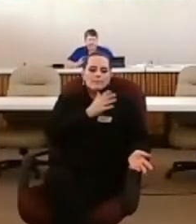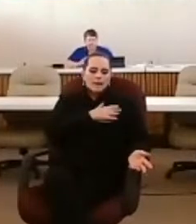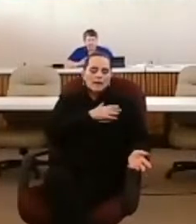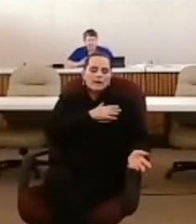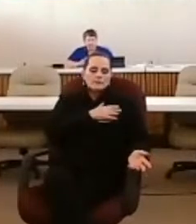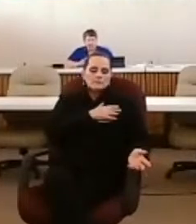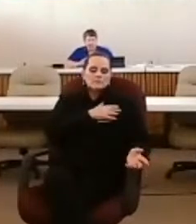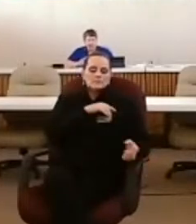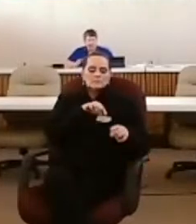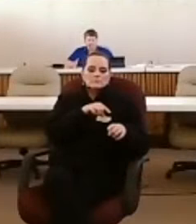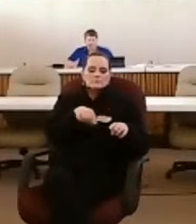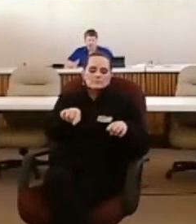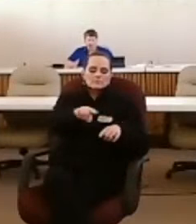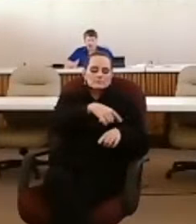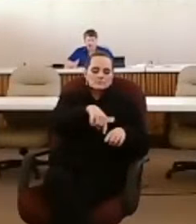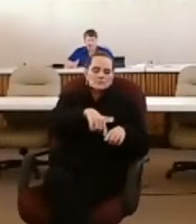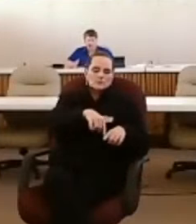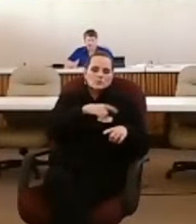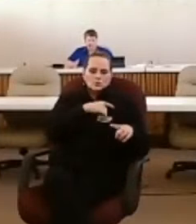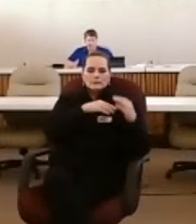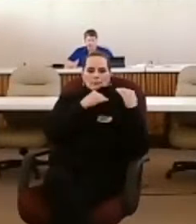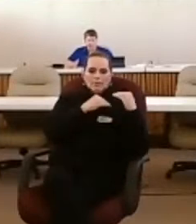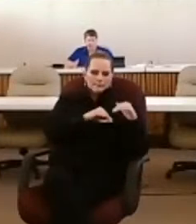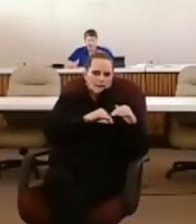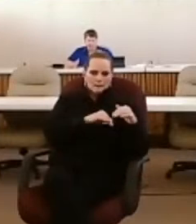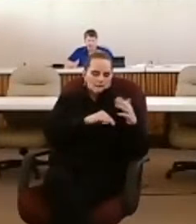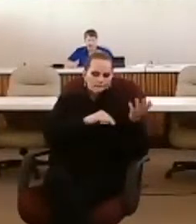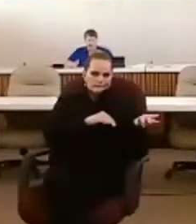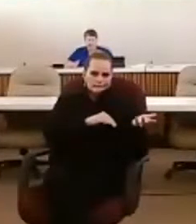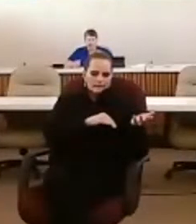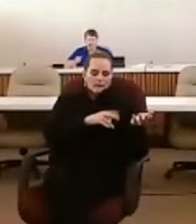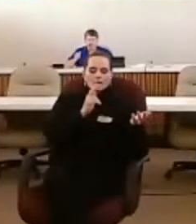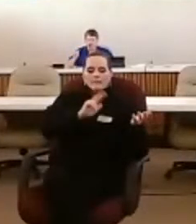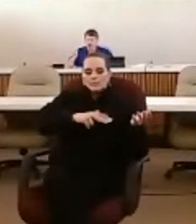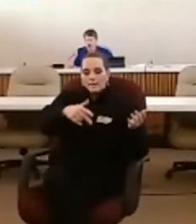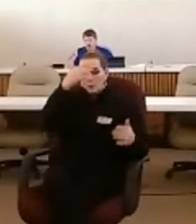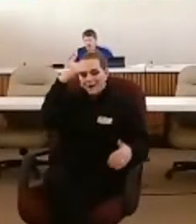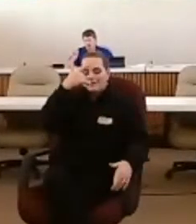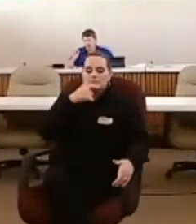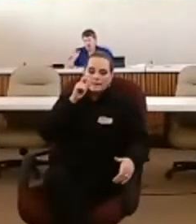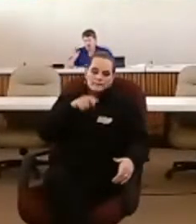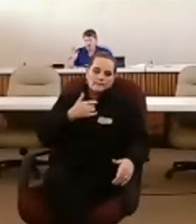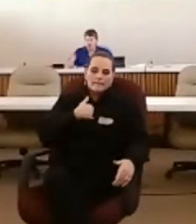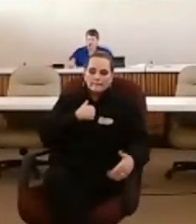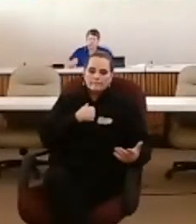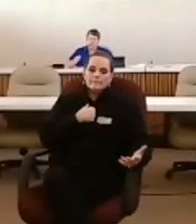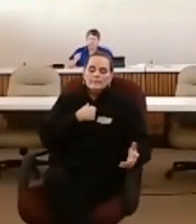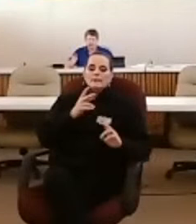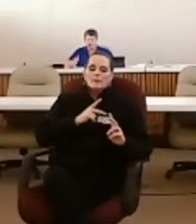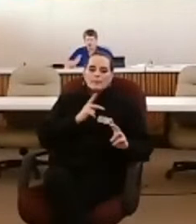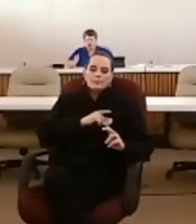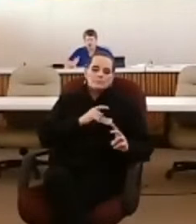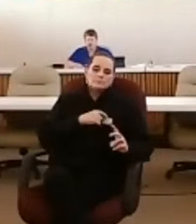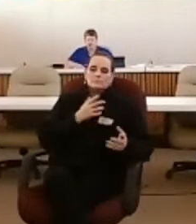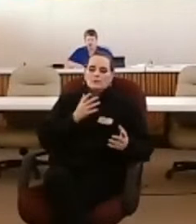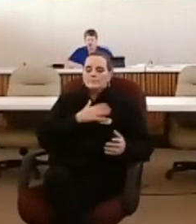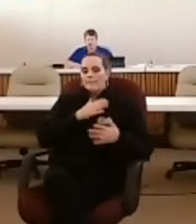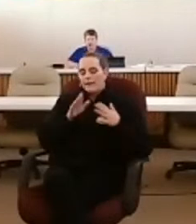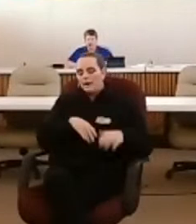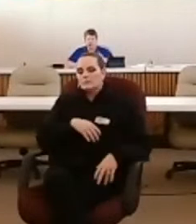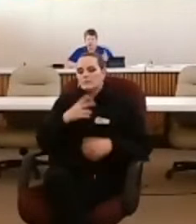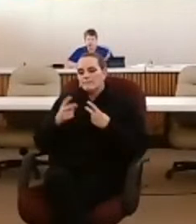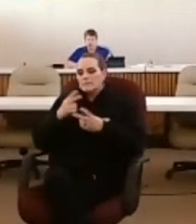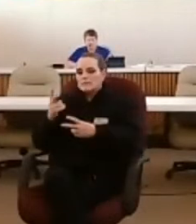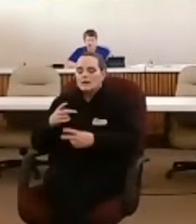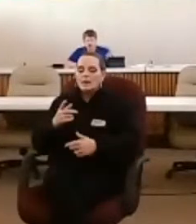cul-de-sac should be restricted for parking because I need to have, you know, when people come over and visit, et cetera and so forth. And then